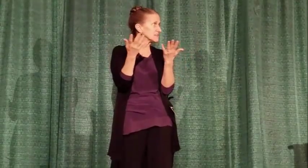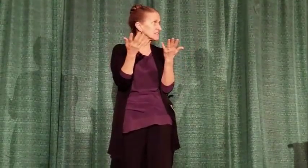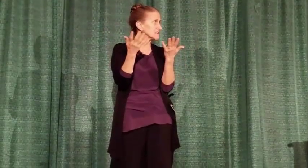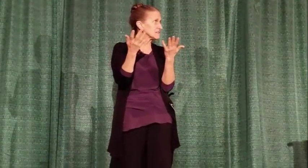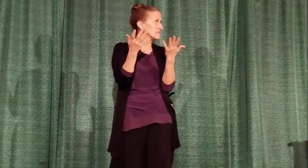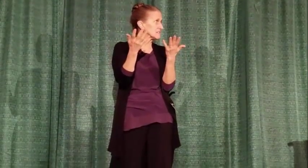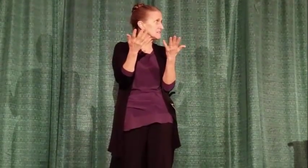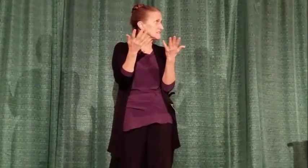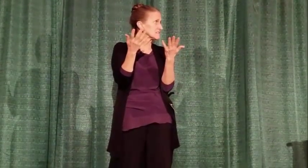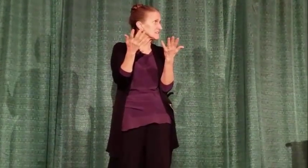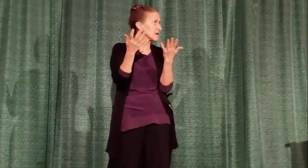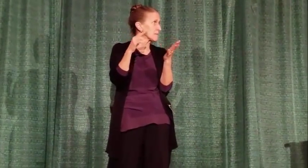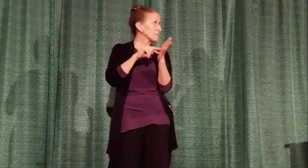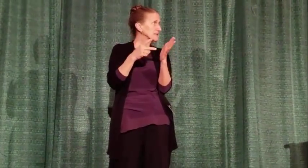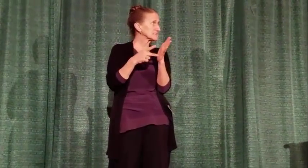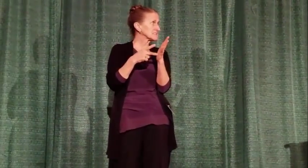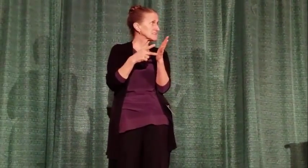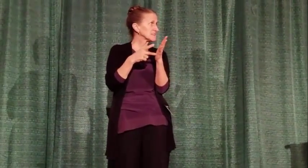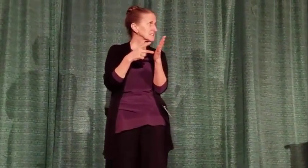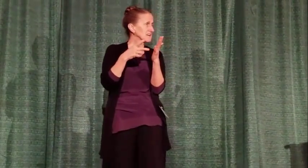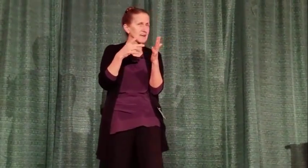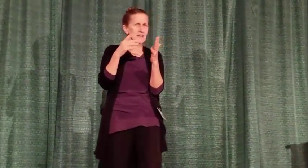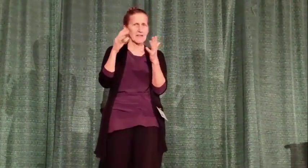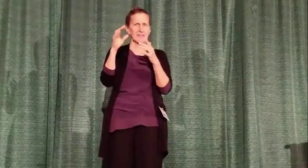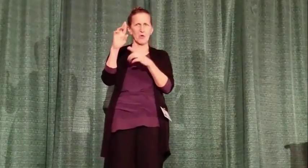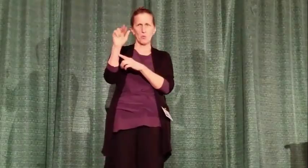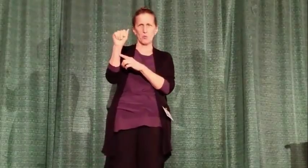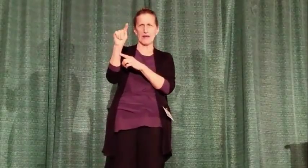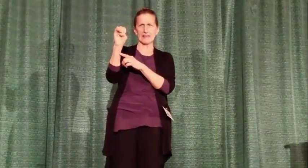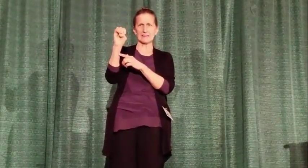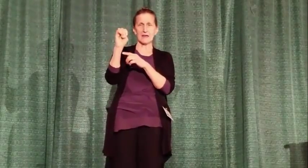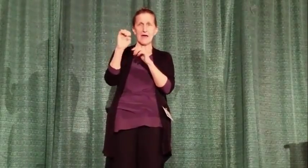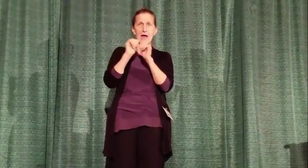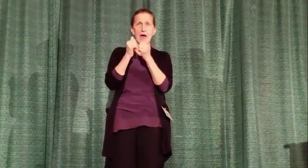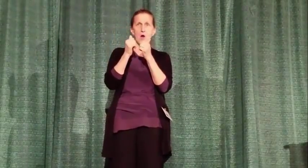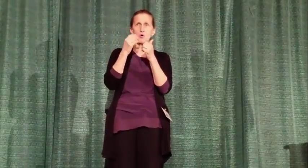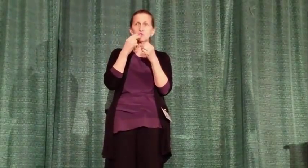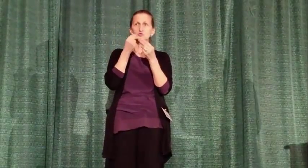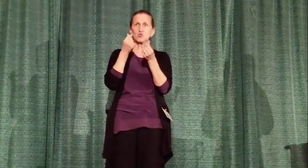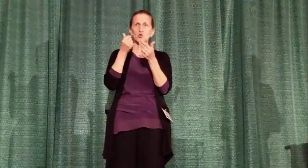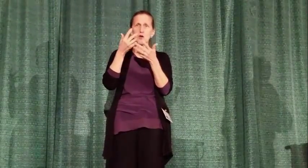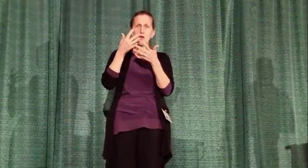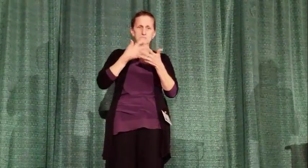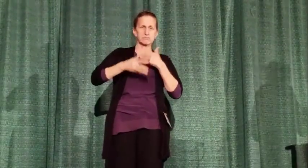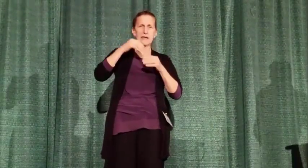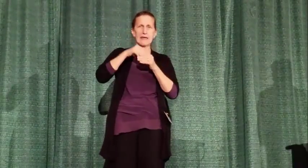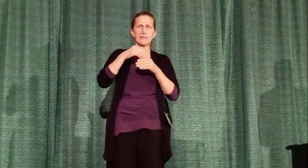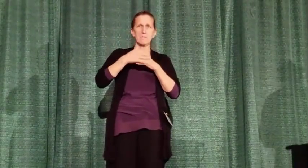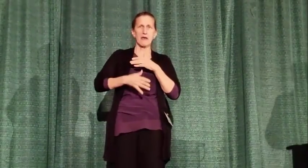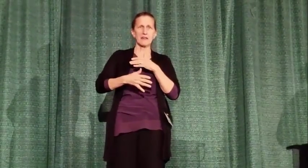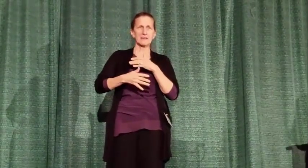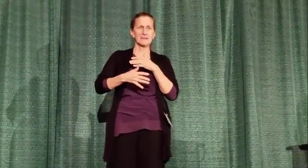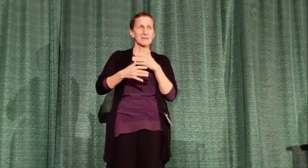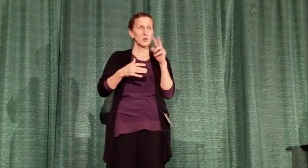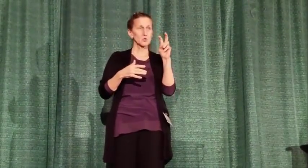Right. It means it's the rate at which sugar enters the bloodstream. In other words, I can have those